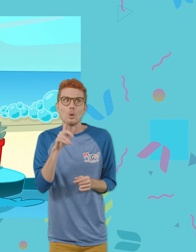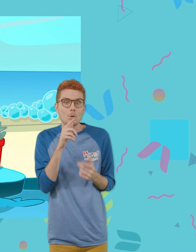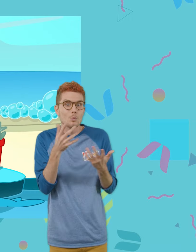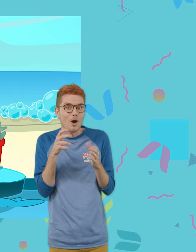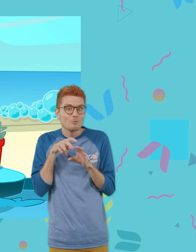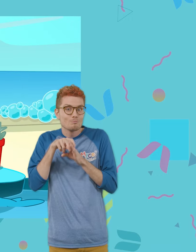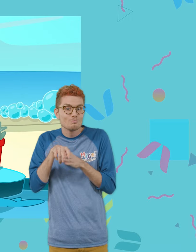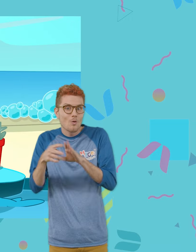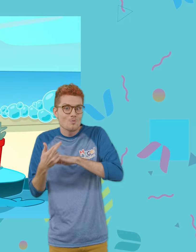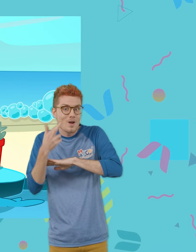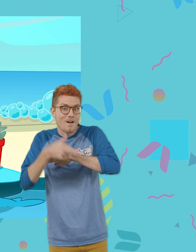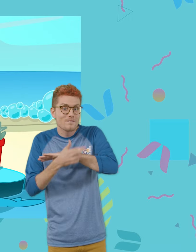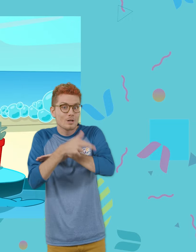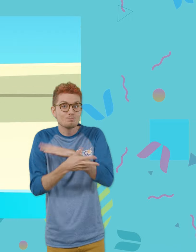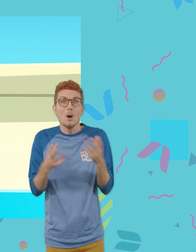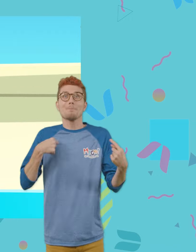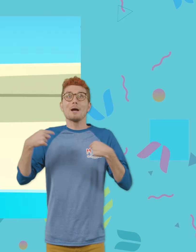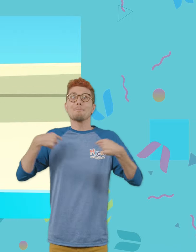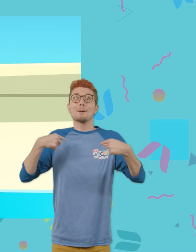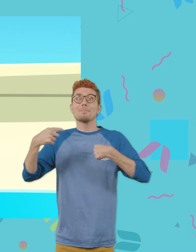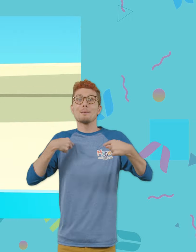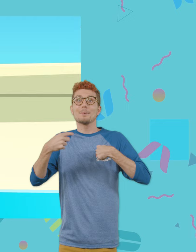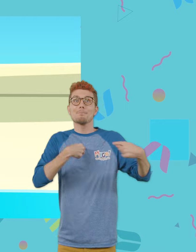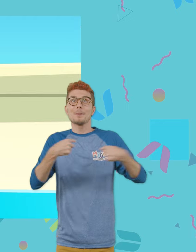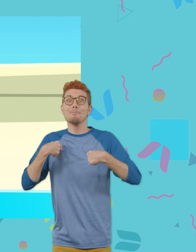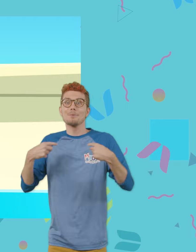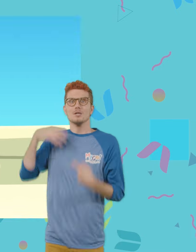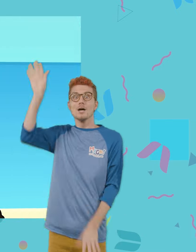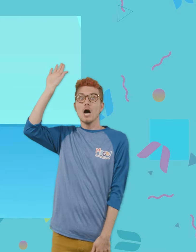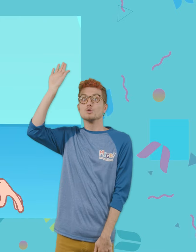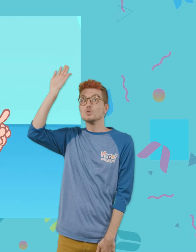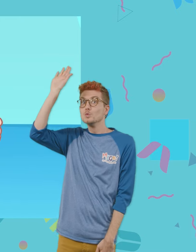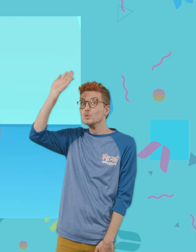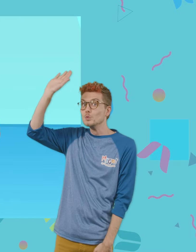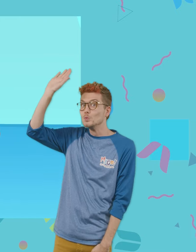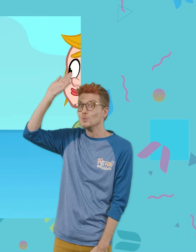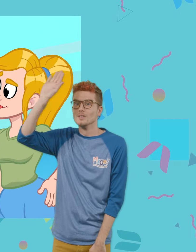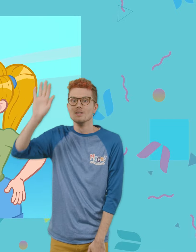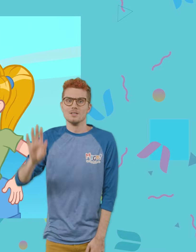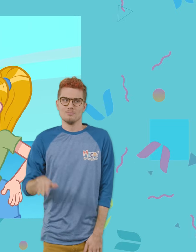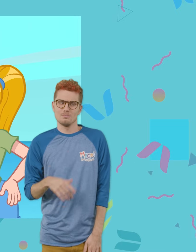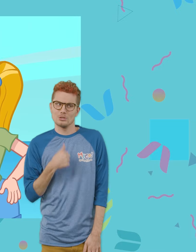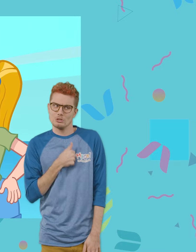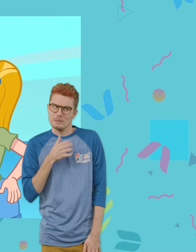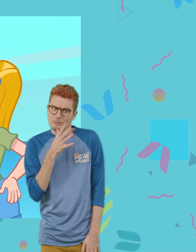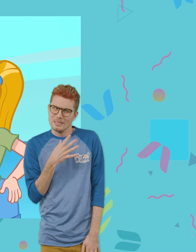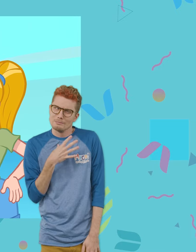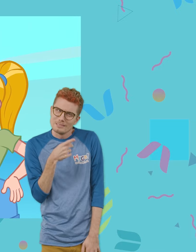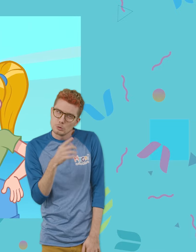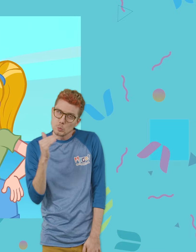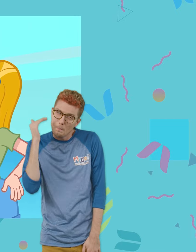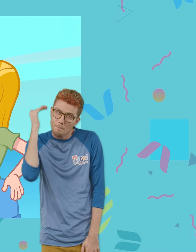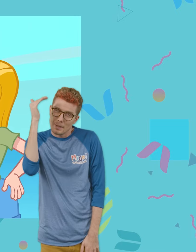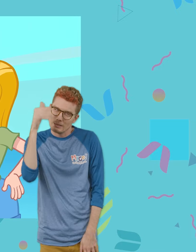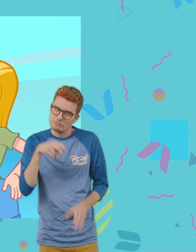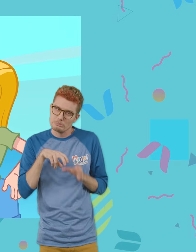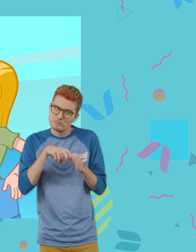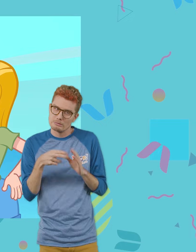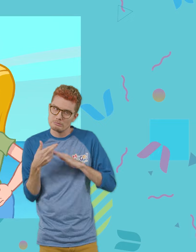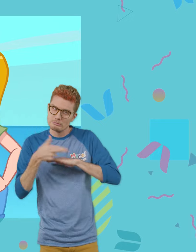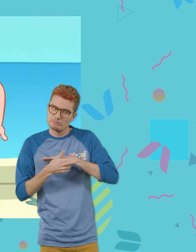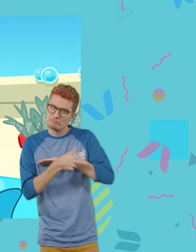Who wants to ride the dolphin? Me. I do. I'm sorry, miss, but you are